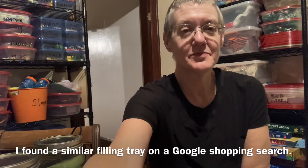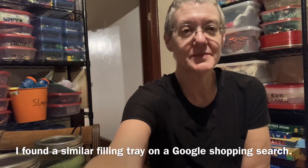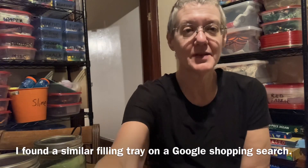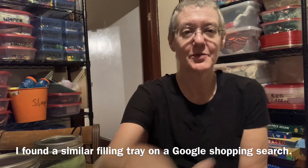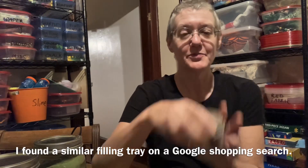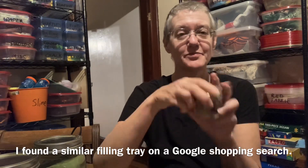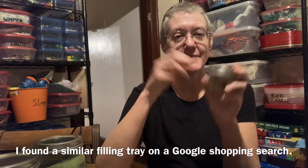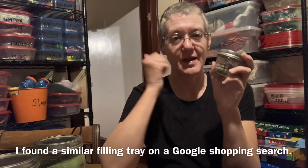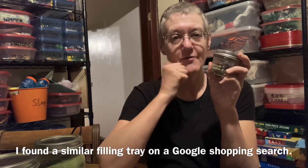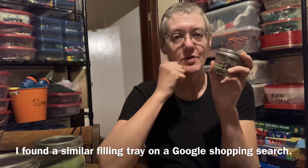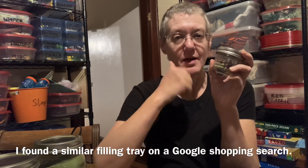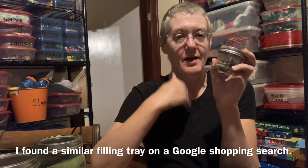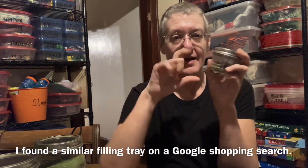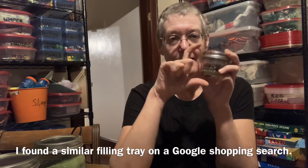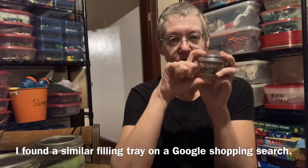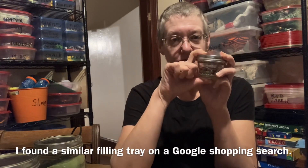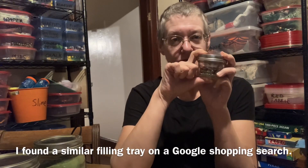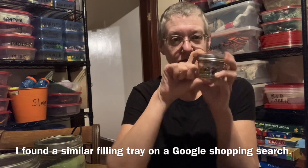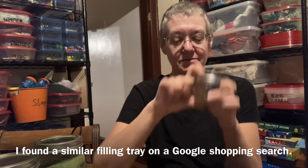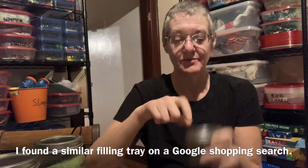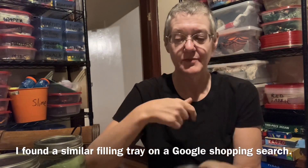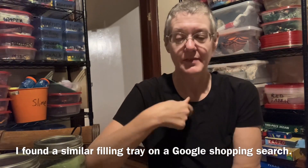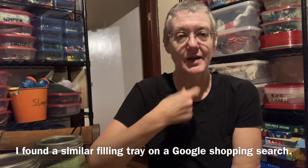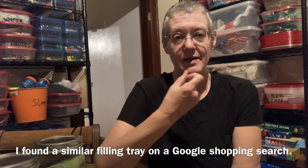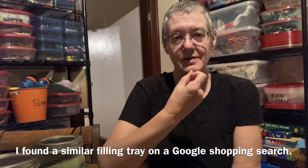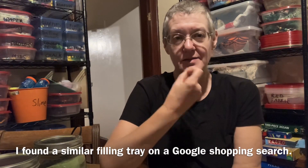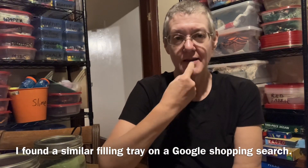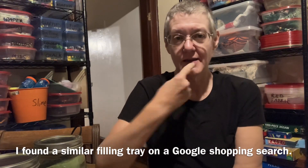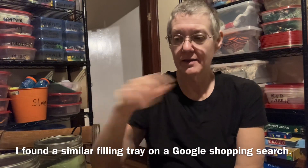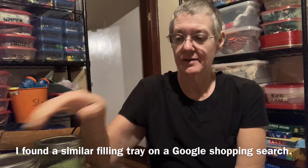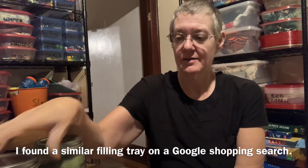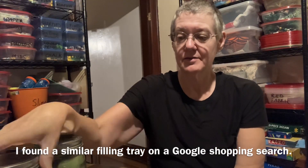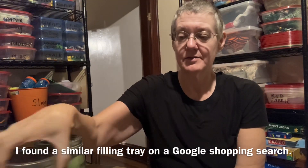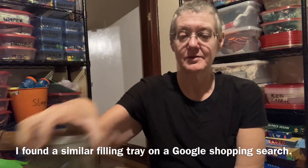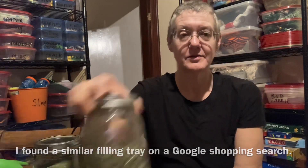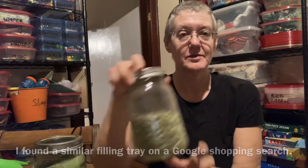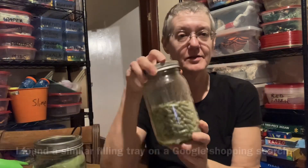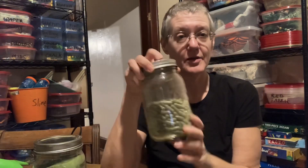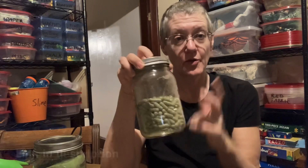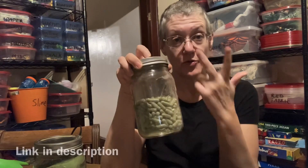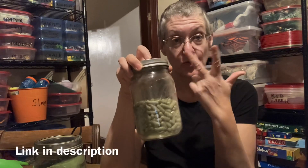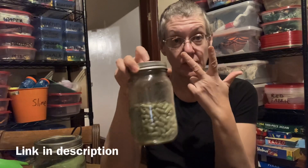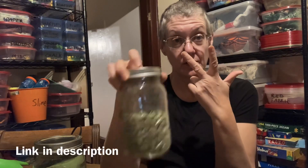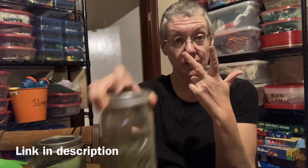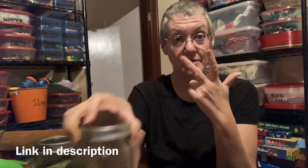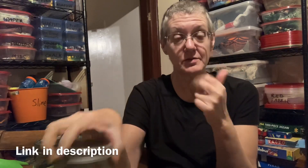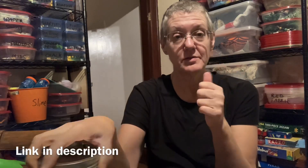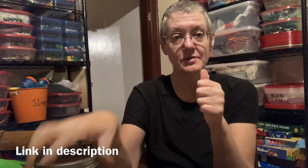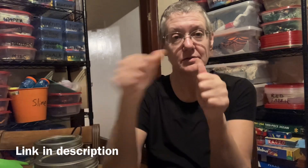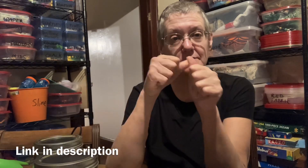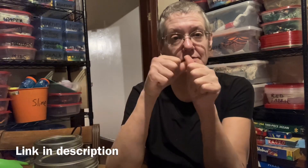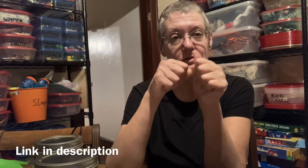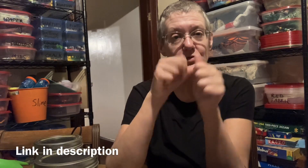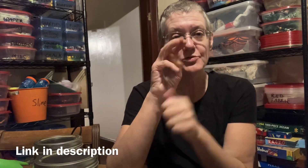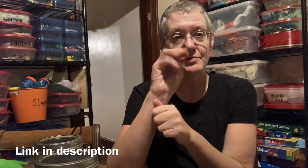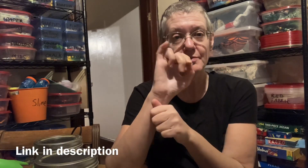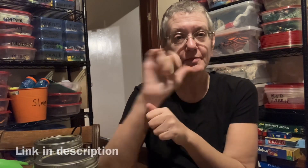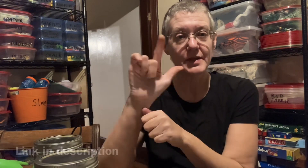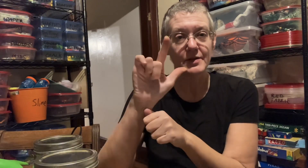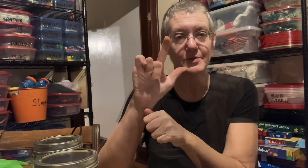vitamins. Every day I have a little jar of vitamins that I take, of foods. So I